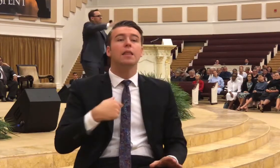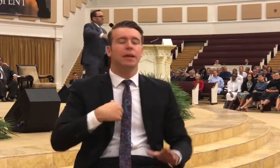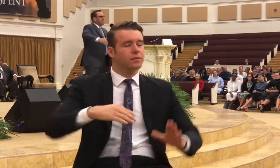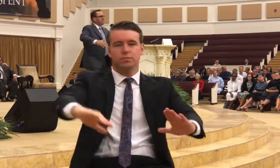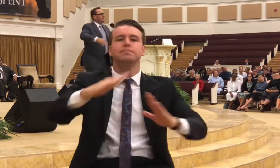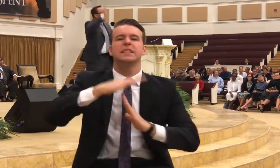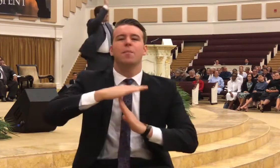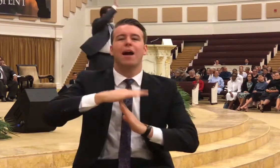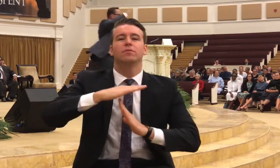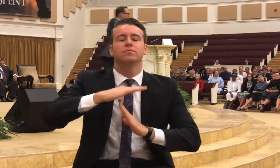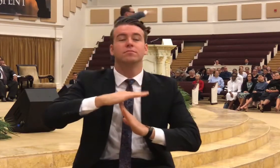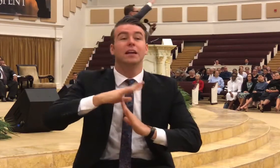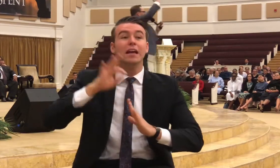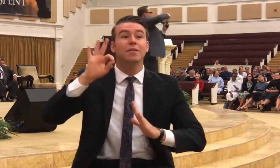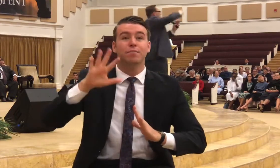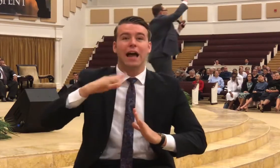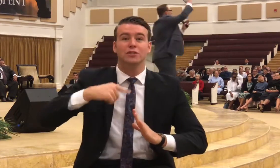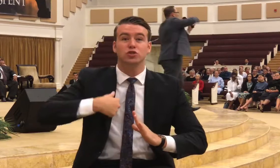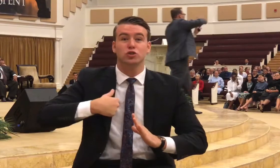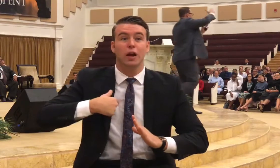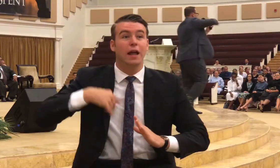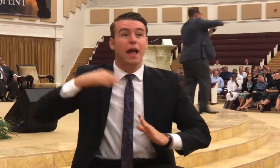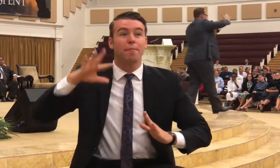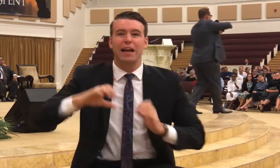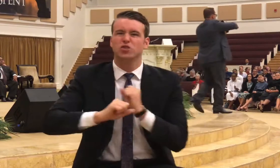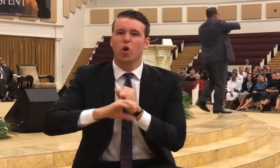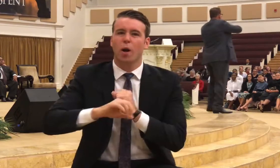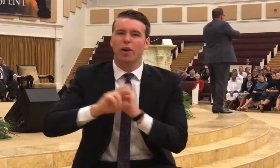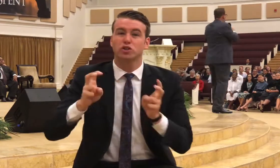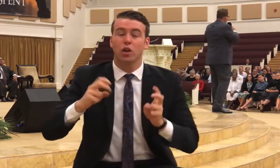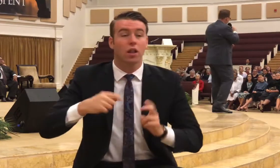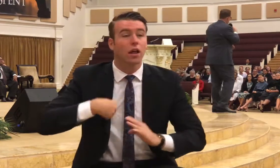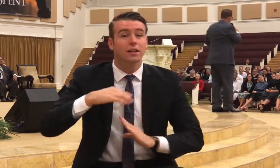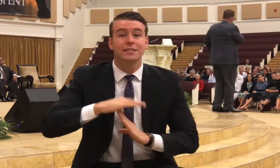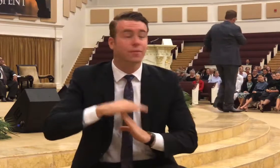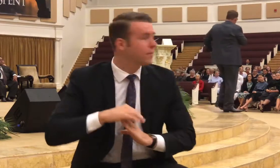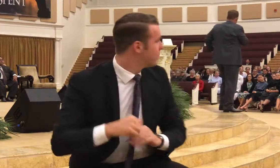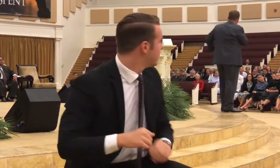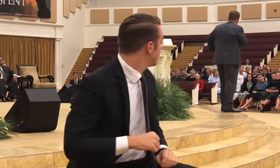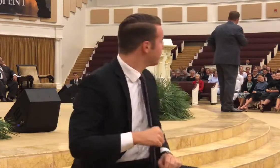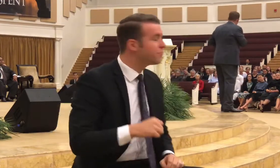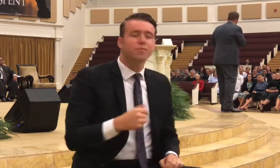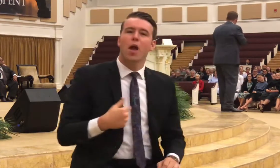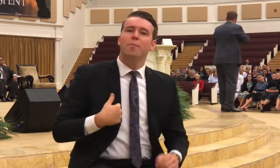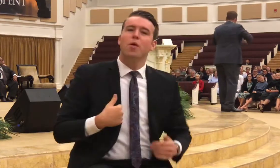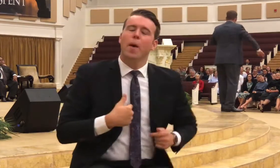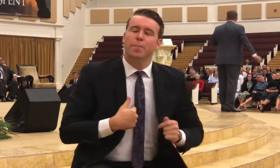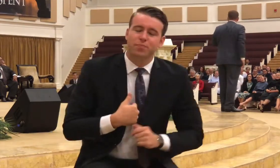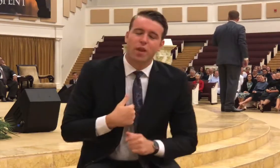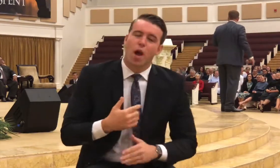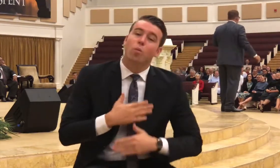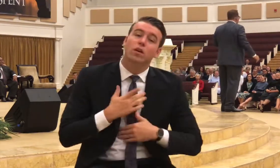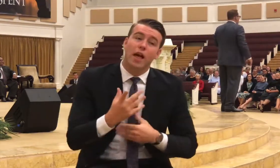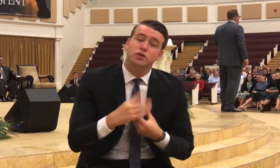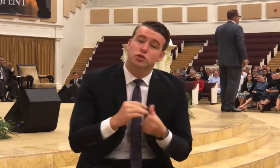out. Pastor a minute. Pastoral commercial. We're glad you tuned in today.